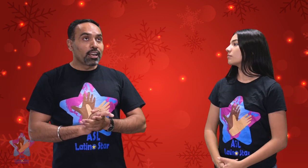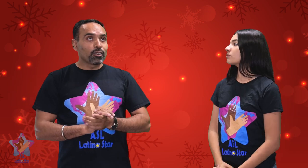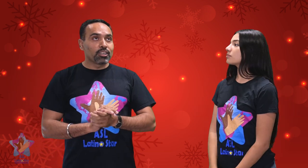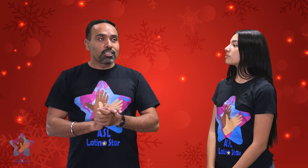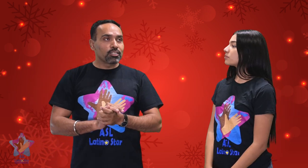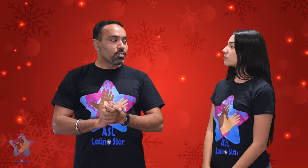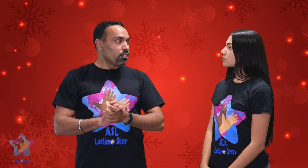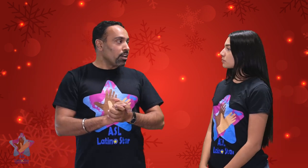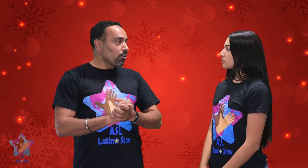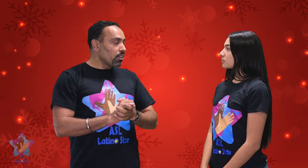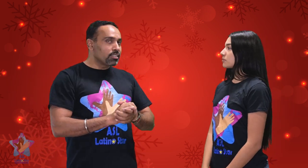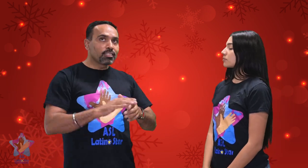Decorations or decorators.